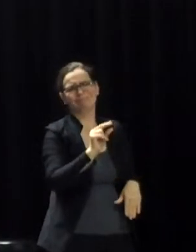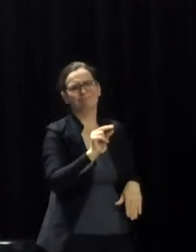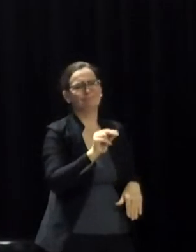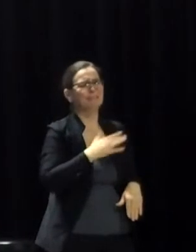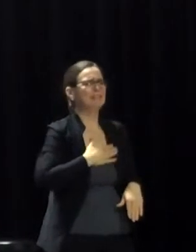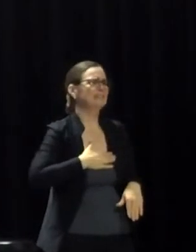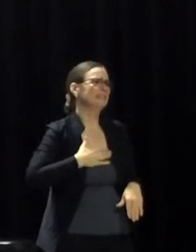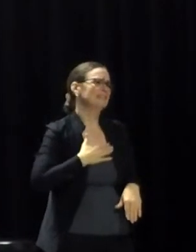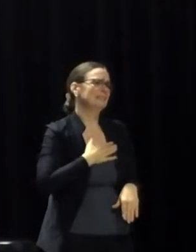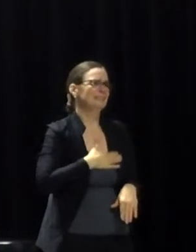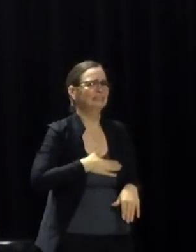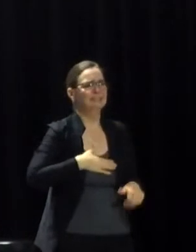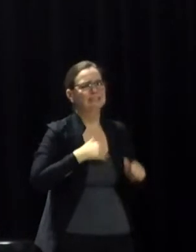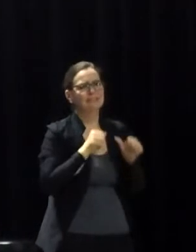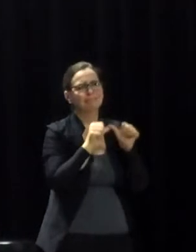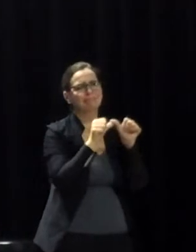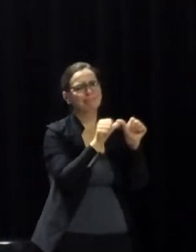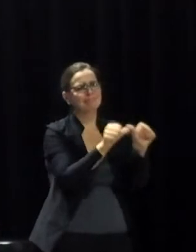be smart. I